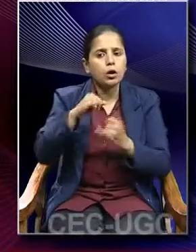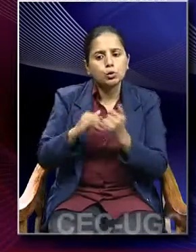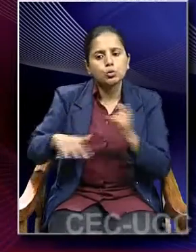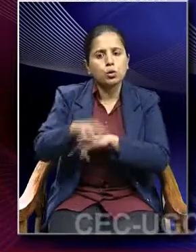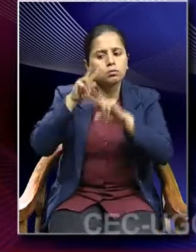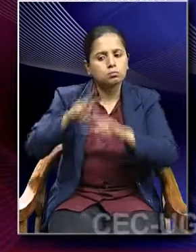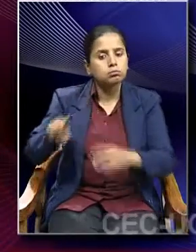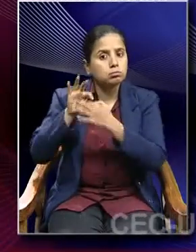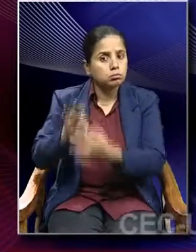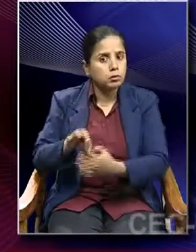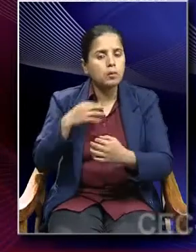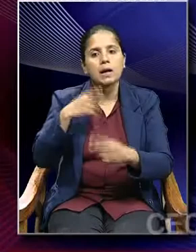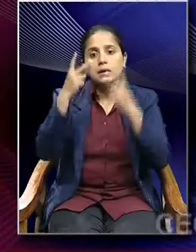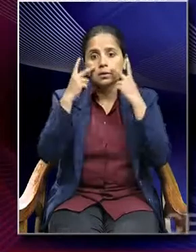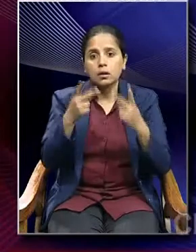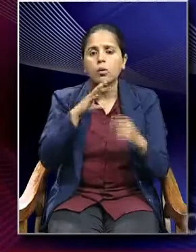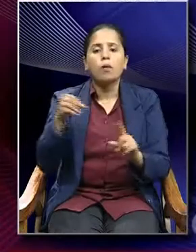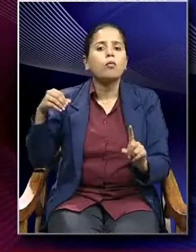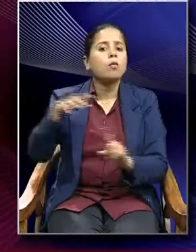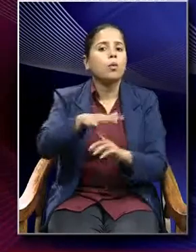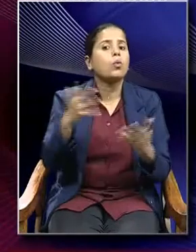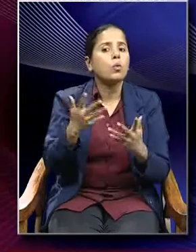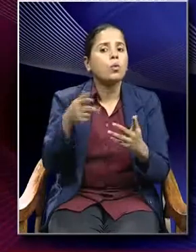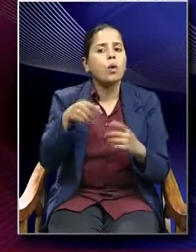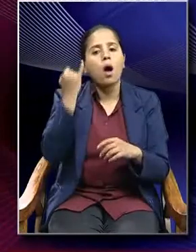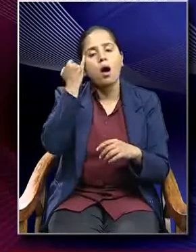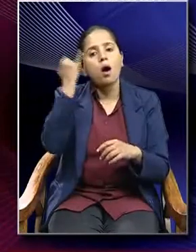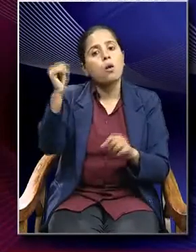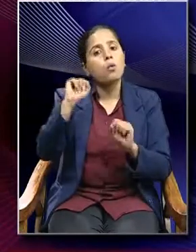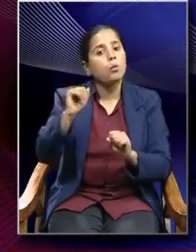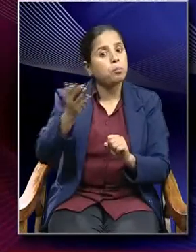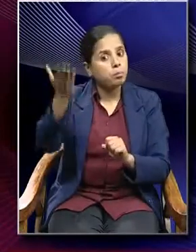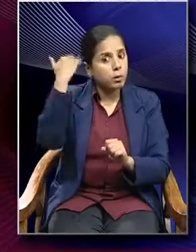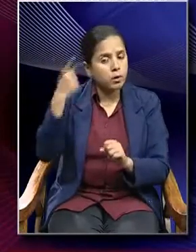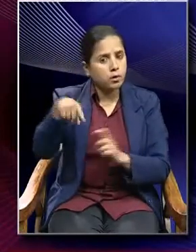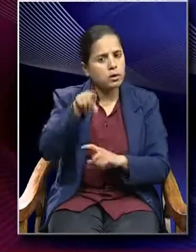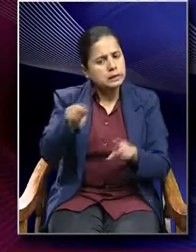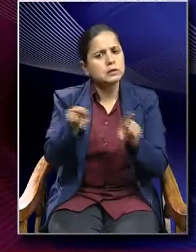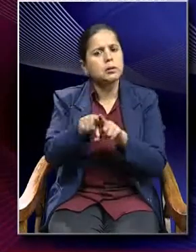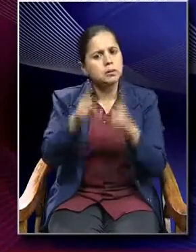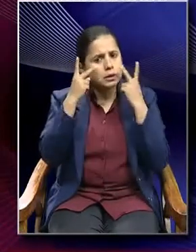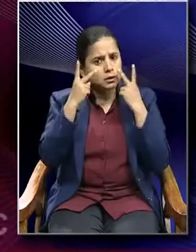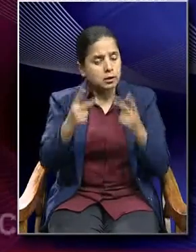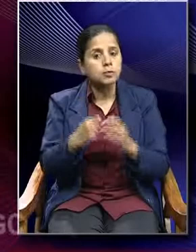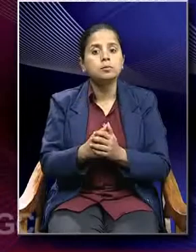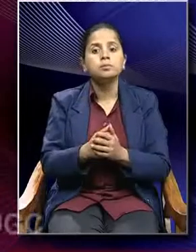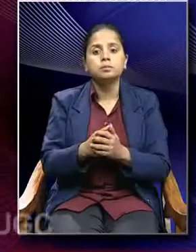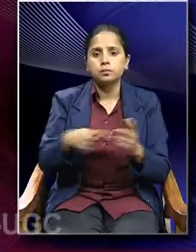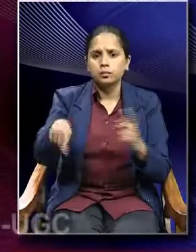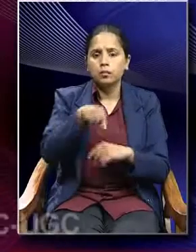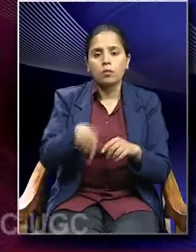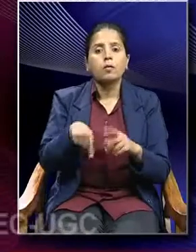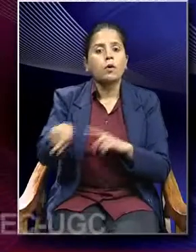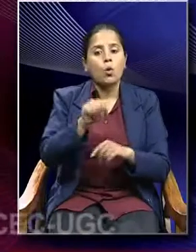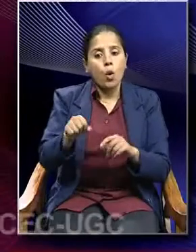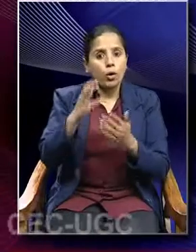sociologists, we'll see were influenced by this ideology, and it was within this that the discipline